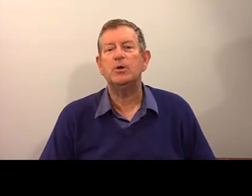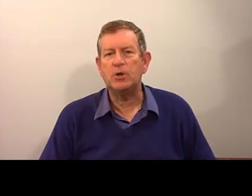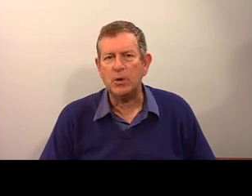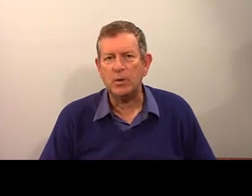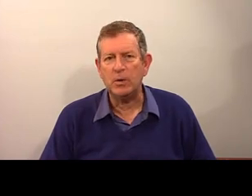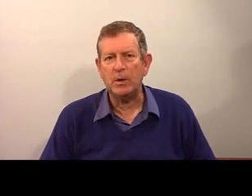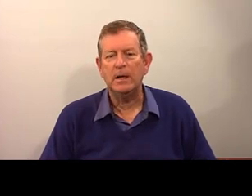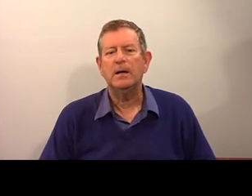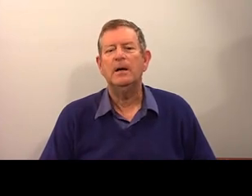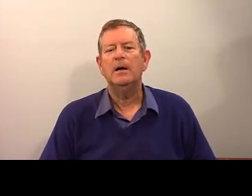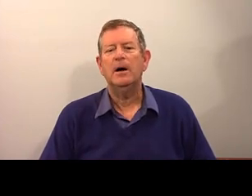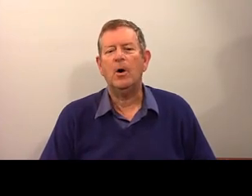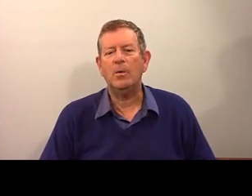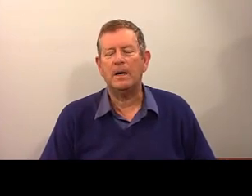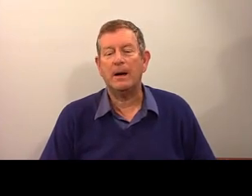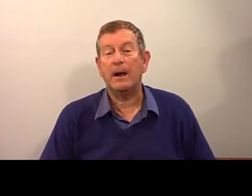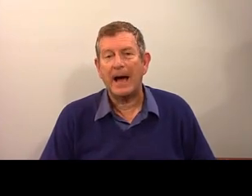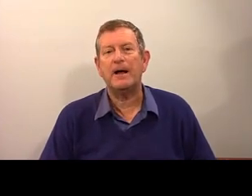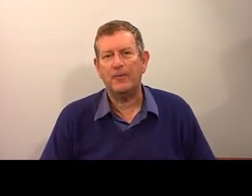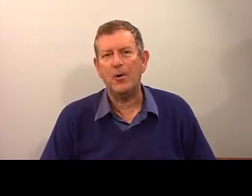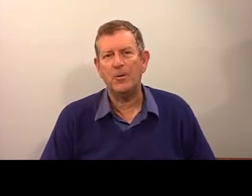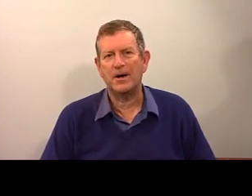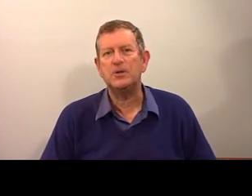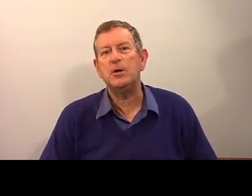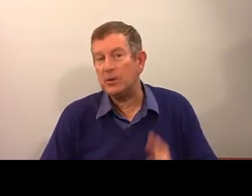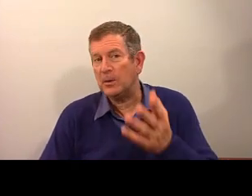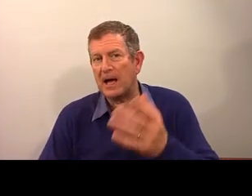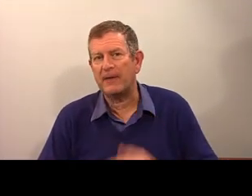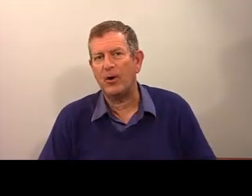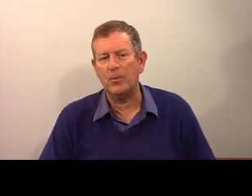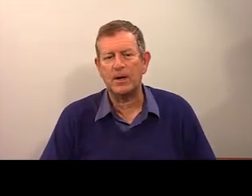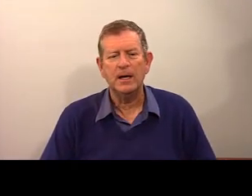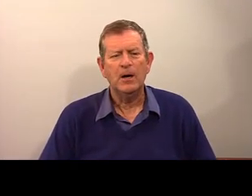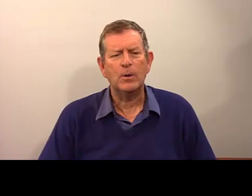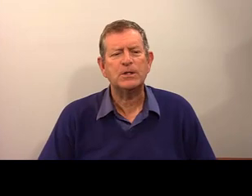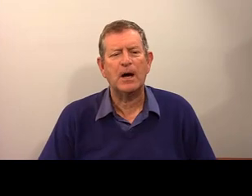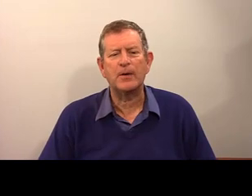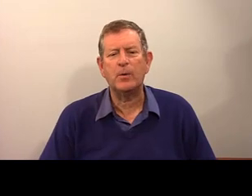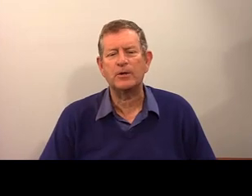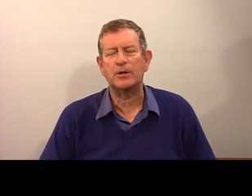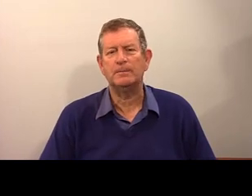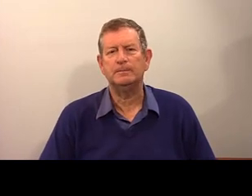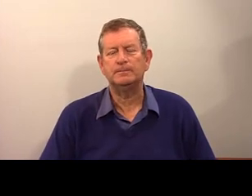you do a lot of homework? Do you do a lot of homework?